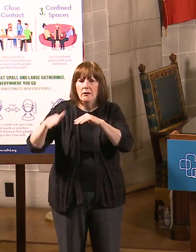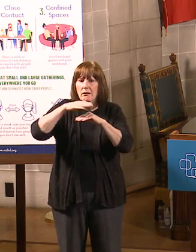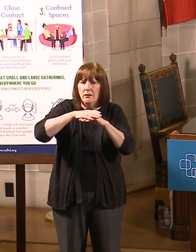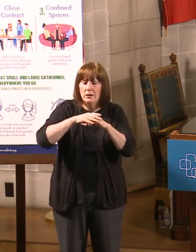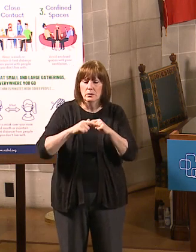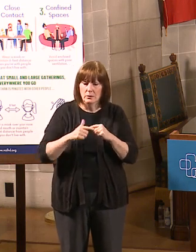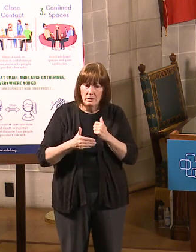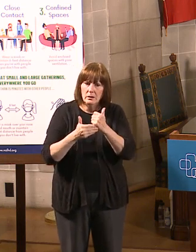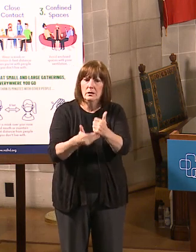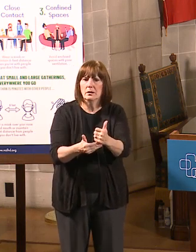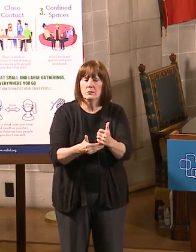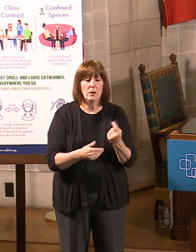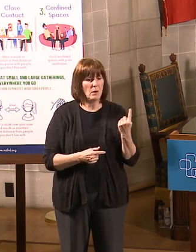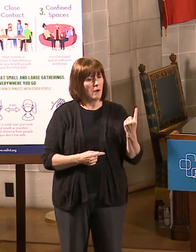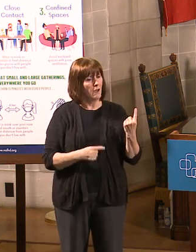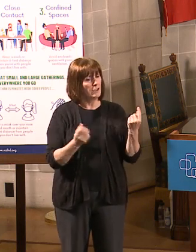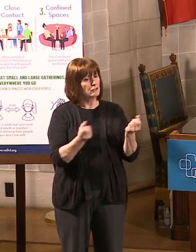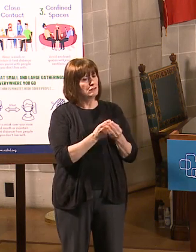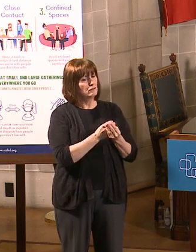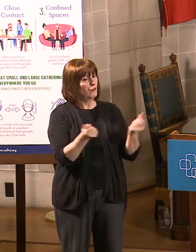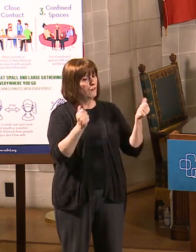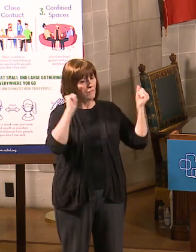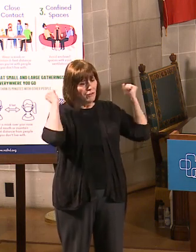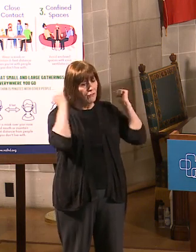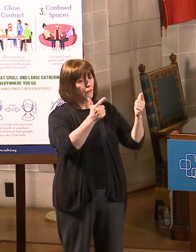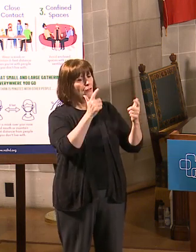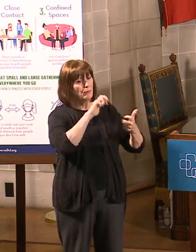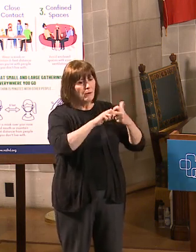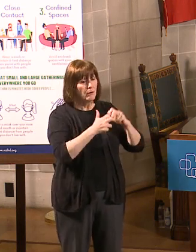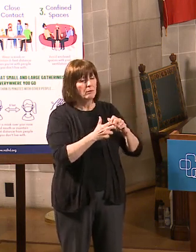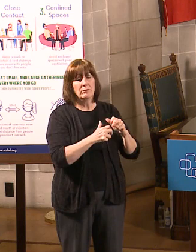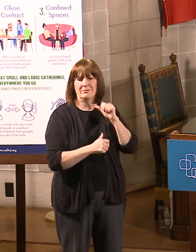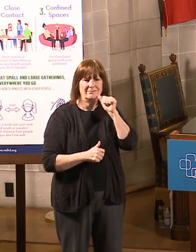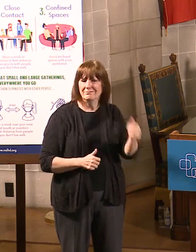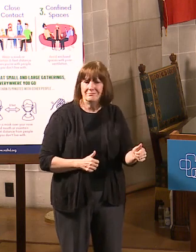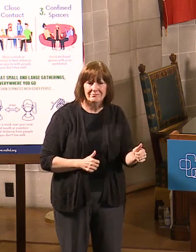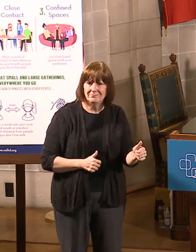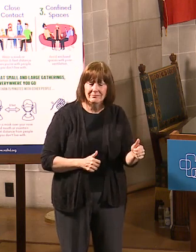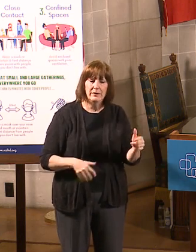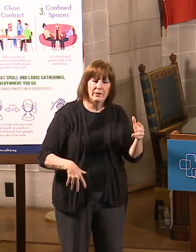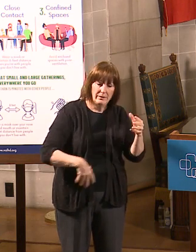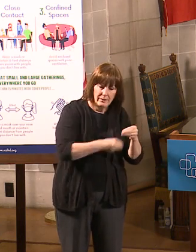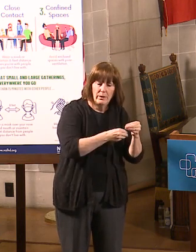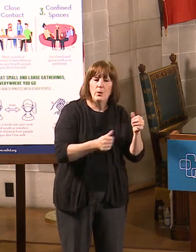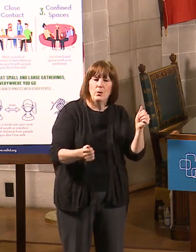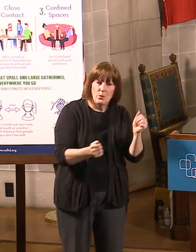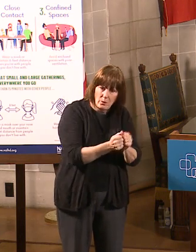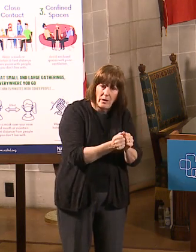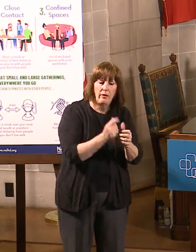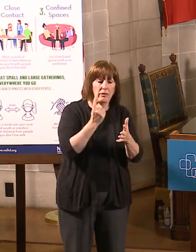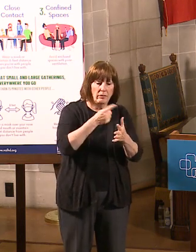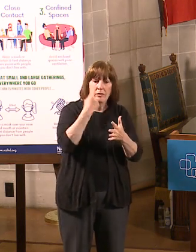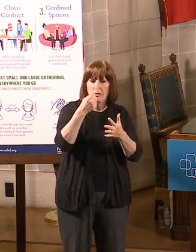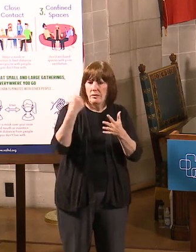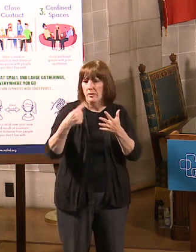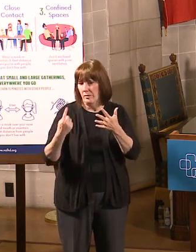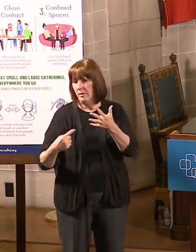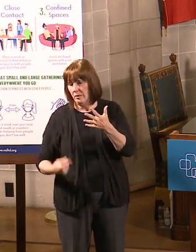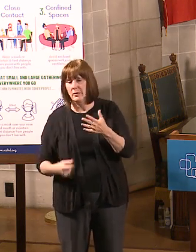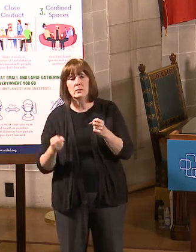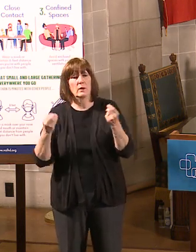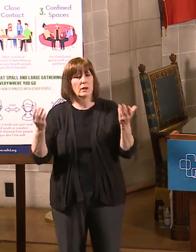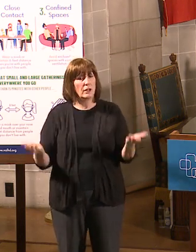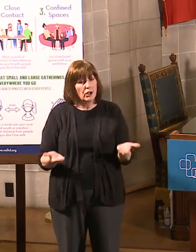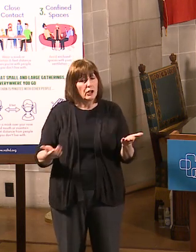not a panacea. They're going to solve all the problems. They need to be used along with our other tools as part of that Swiss cheese strategy. So here in Nebraska,